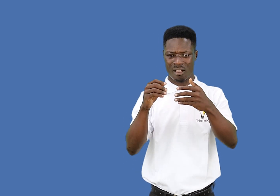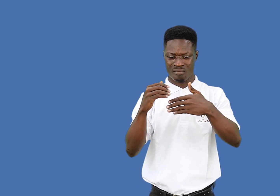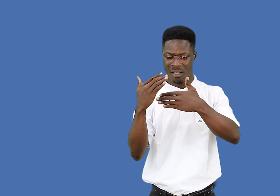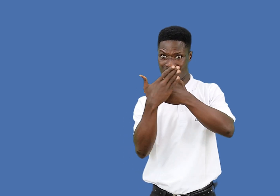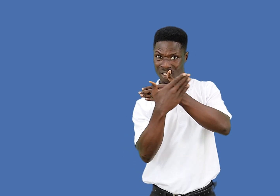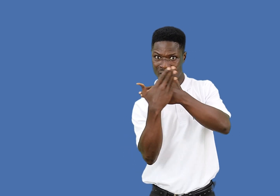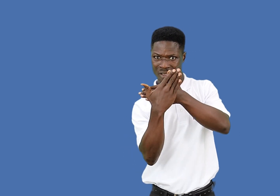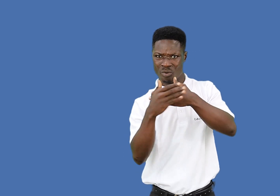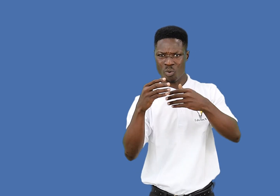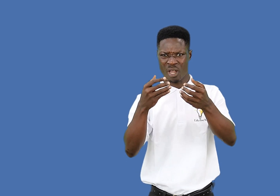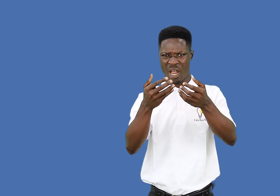switch.